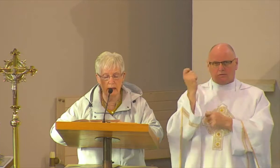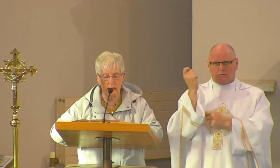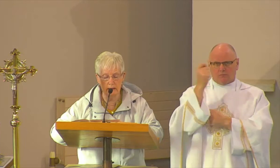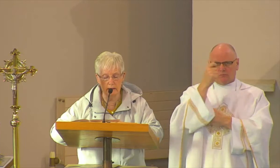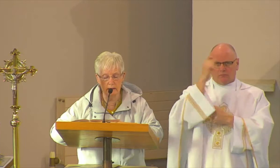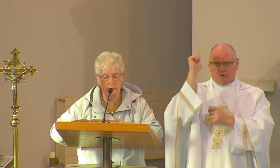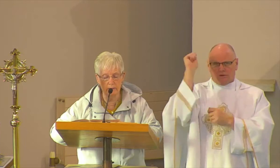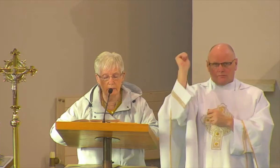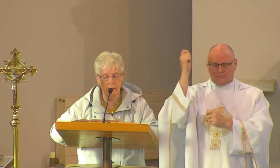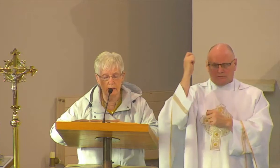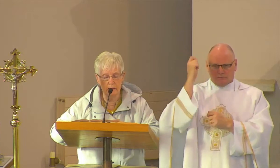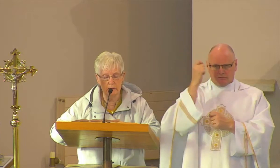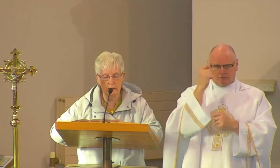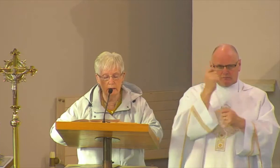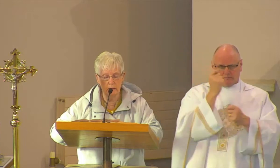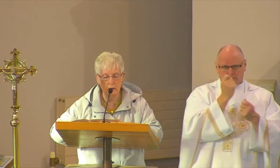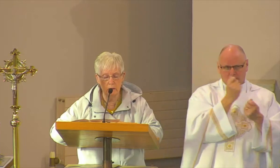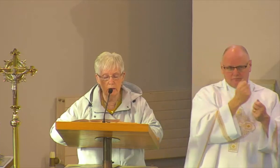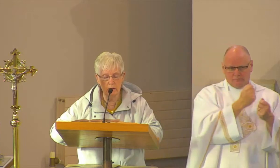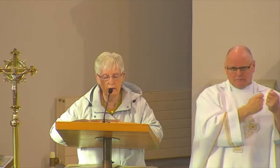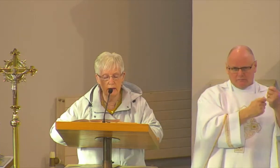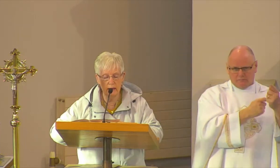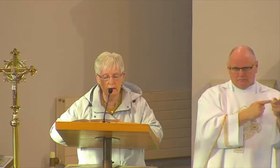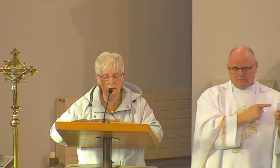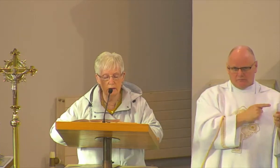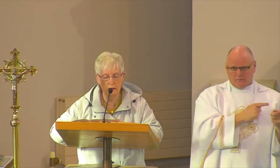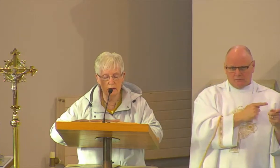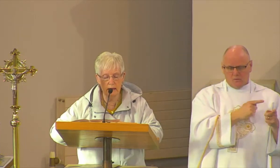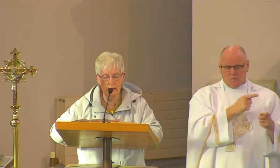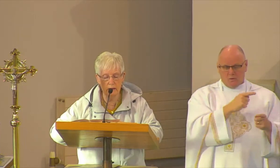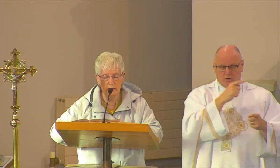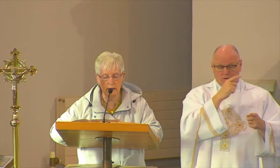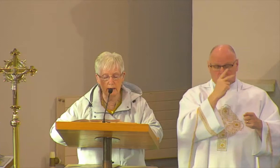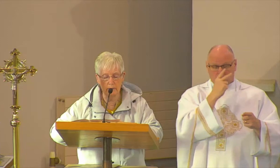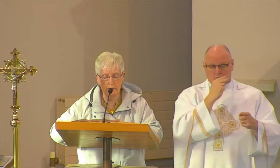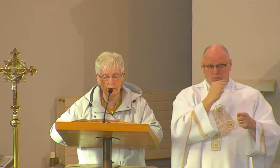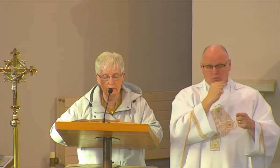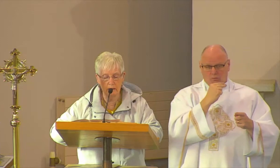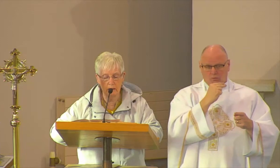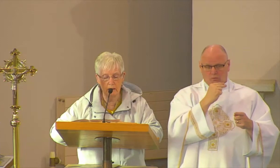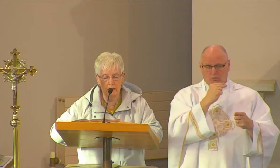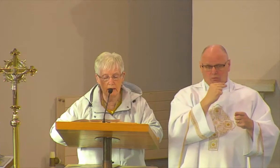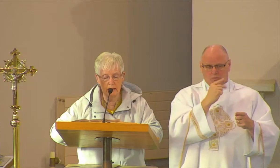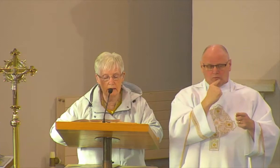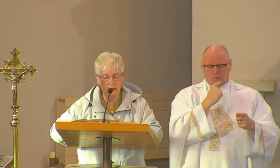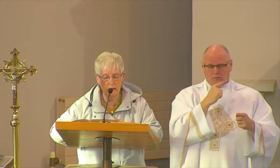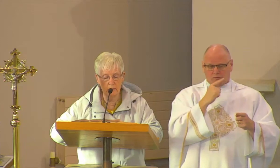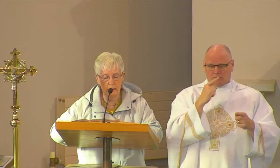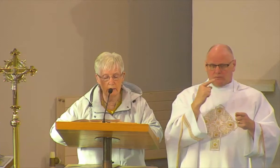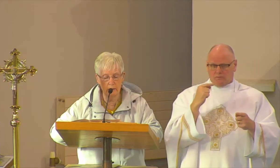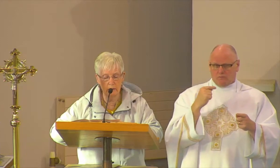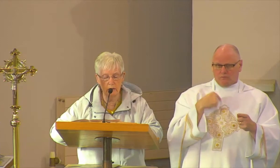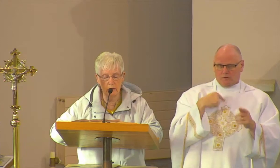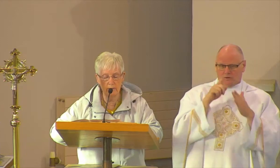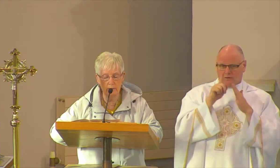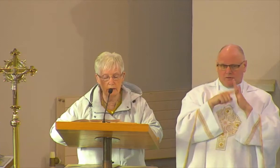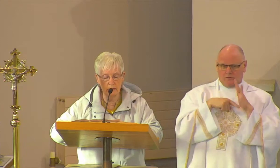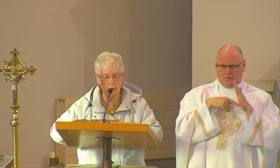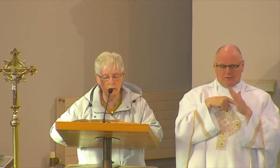hands. One of the elders said to me, "These are the people who have been through the